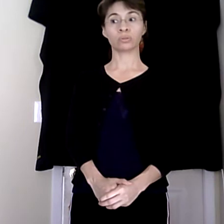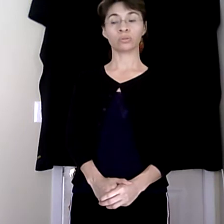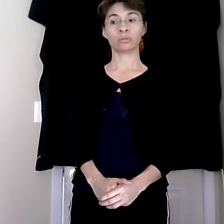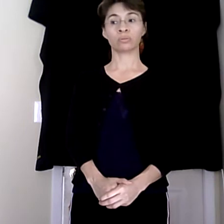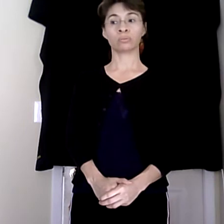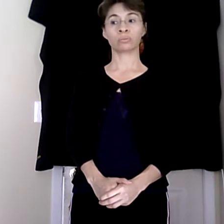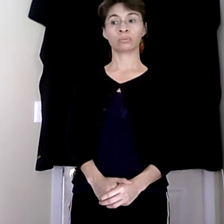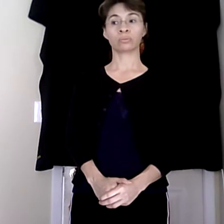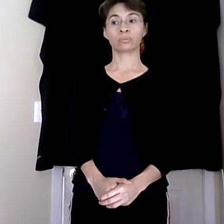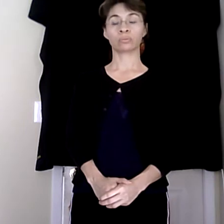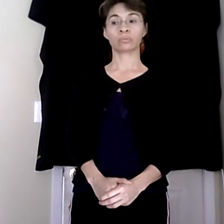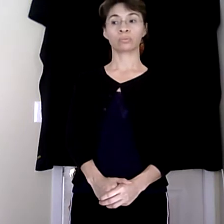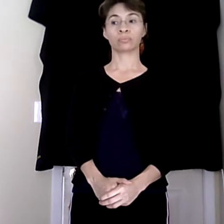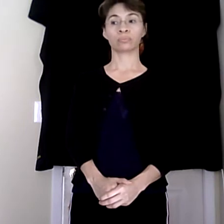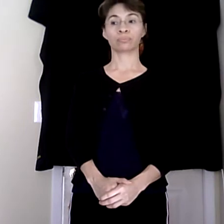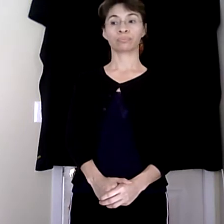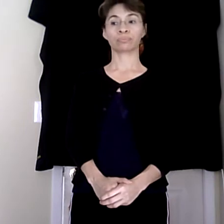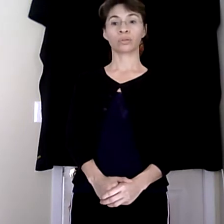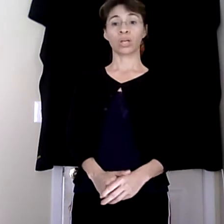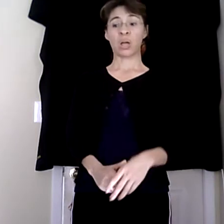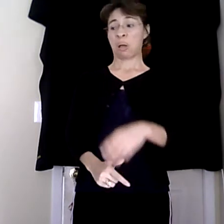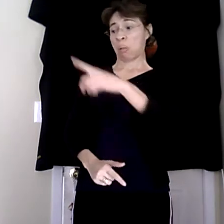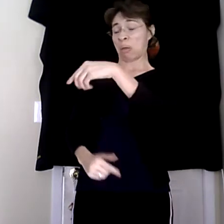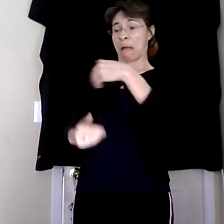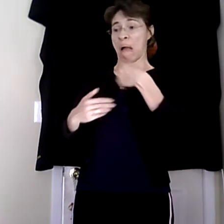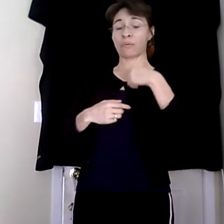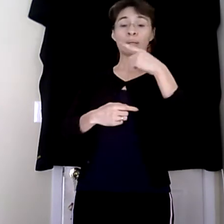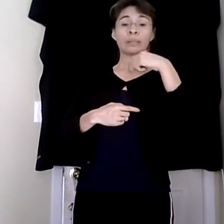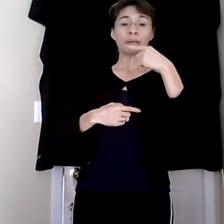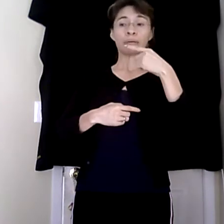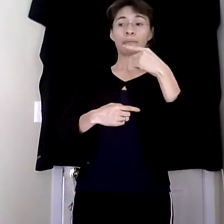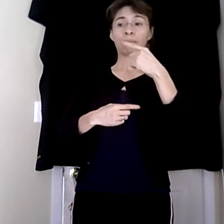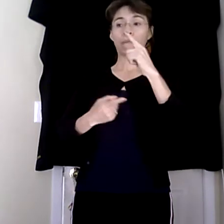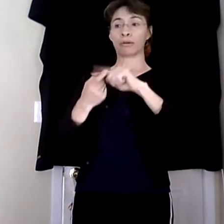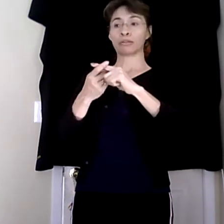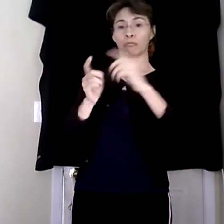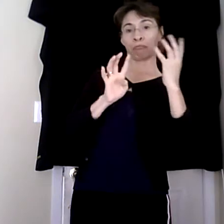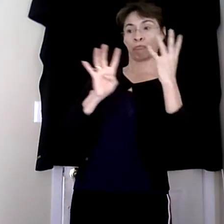Really? That's interesting, because my kids are deaf.